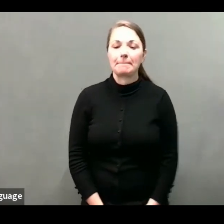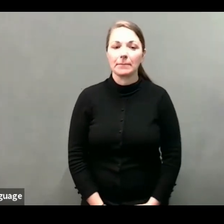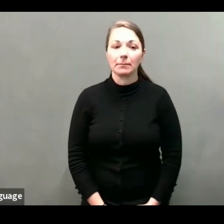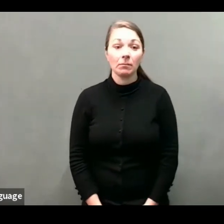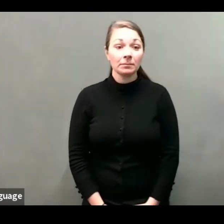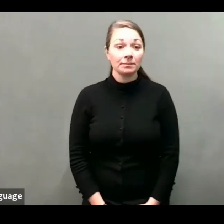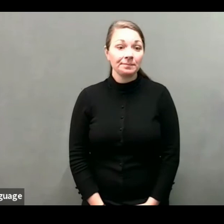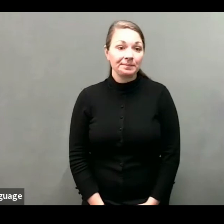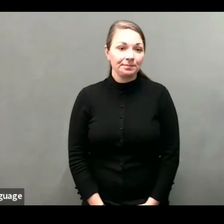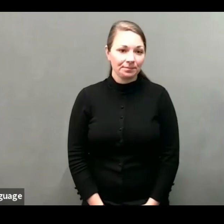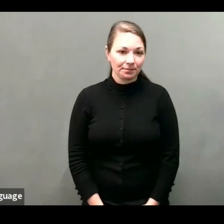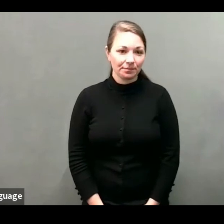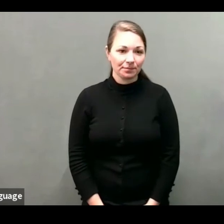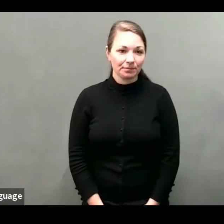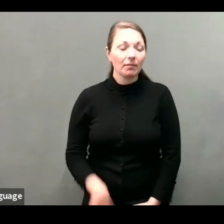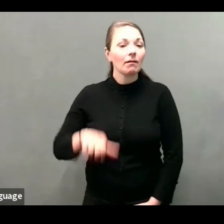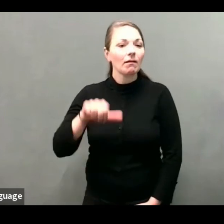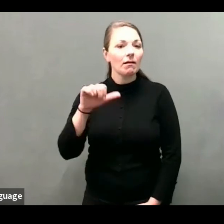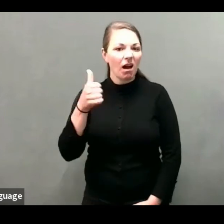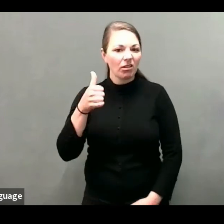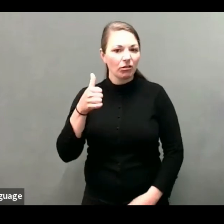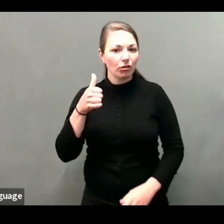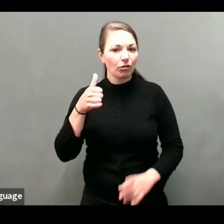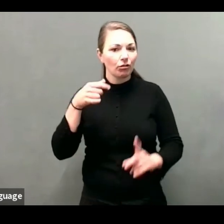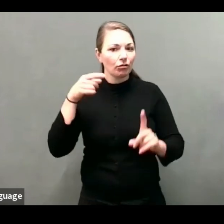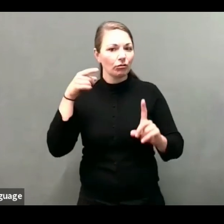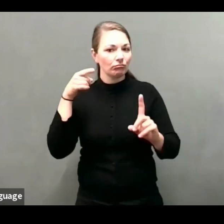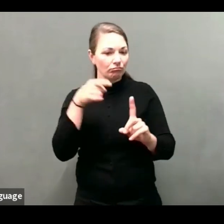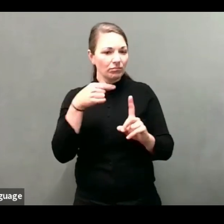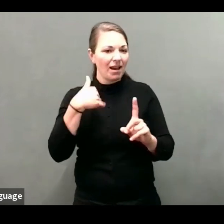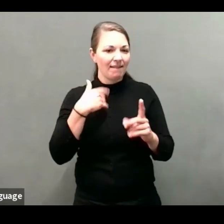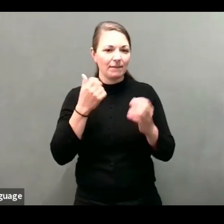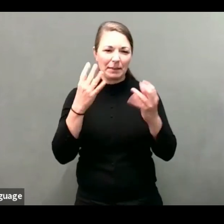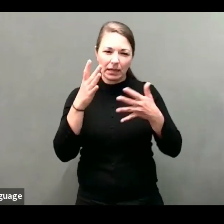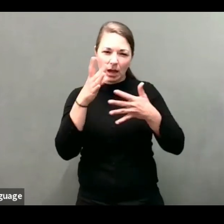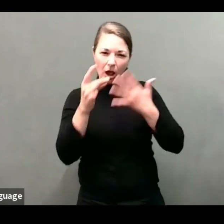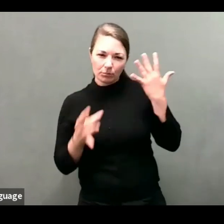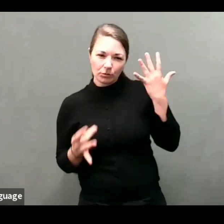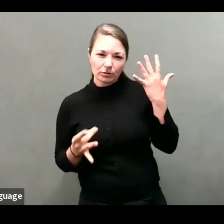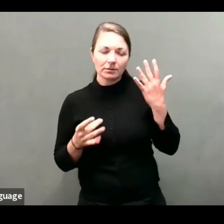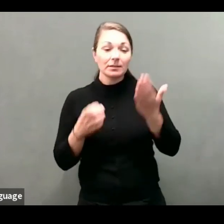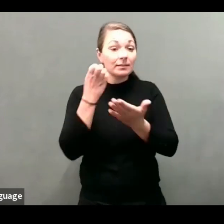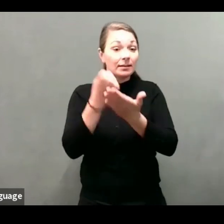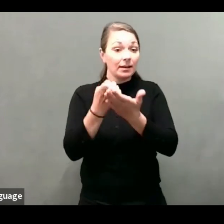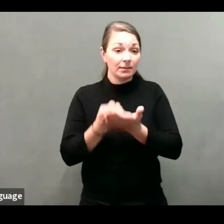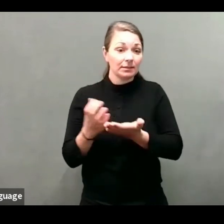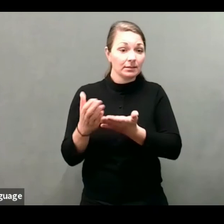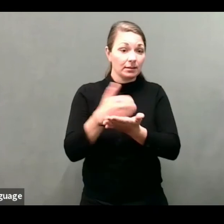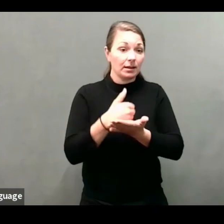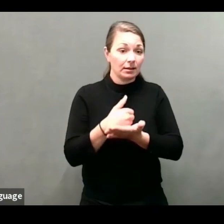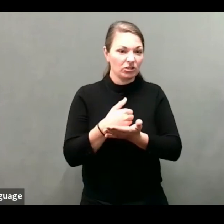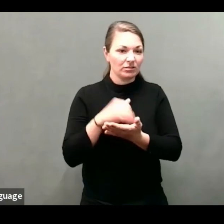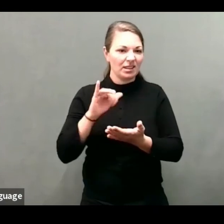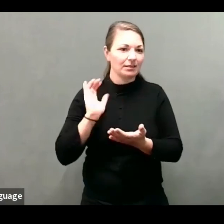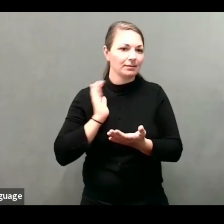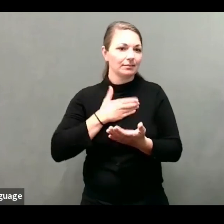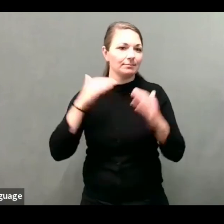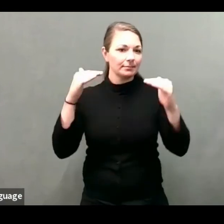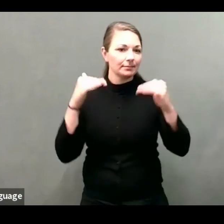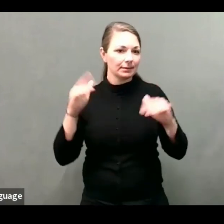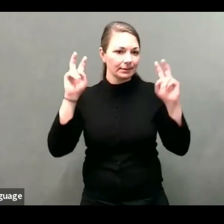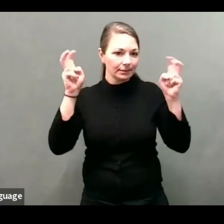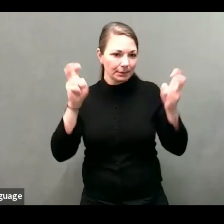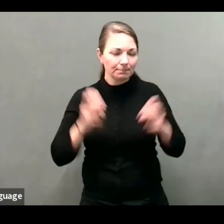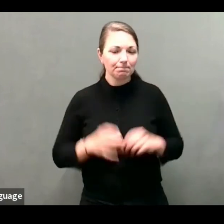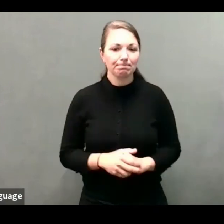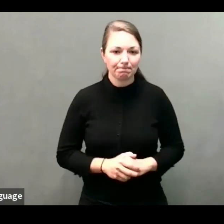So another area that the patient has lots of different options is in having evidence collected. And so we're going to talk a little bit about what that